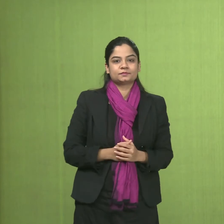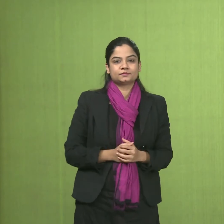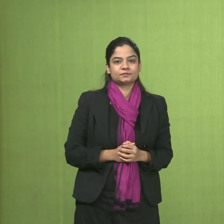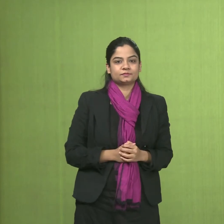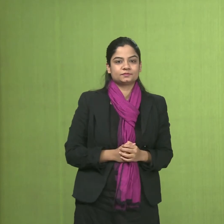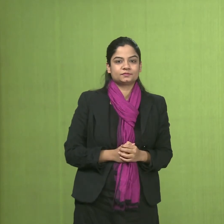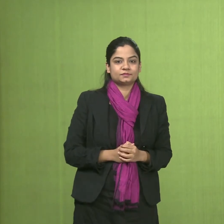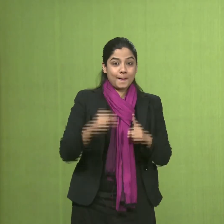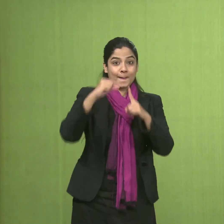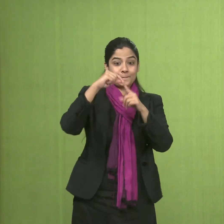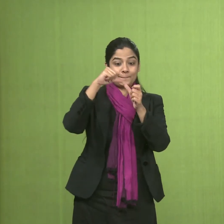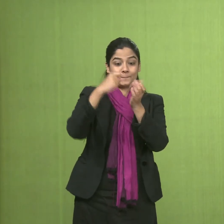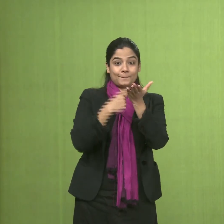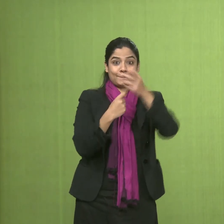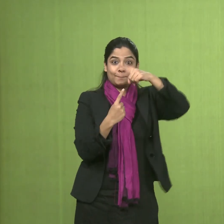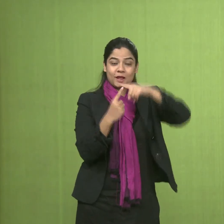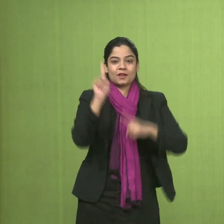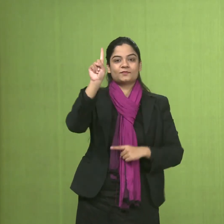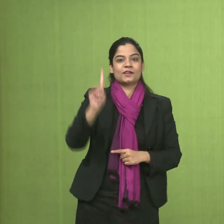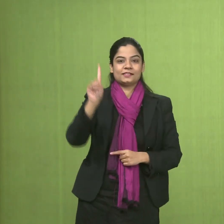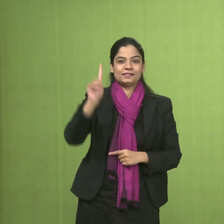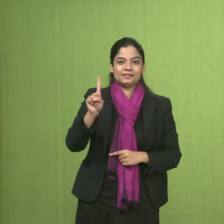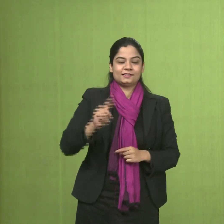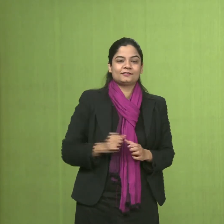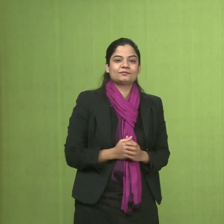chapter. Now, part 1.